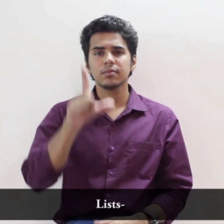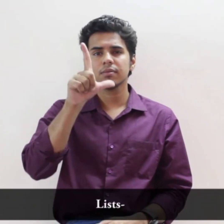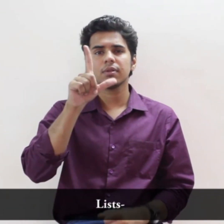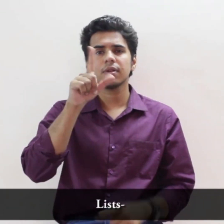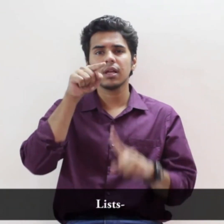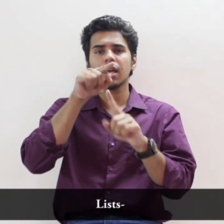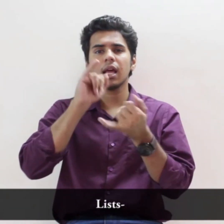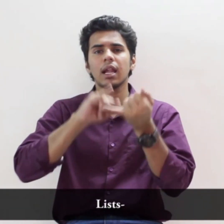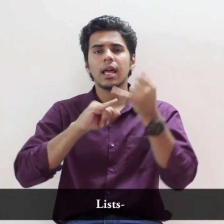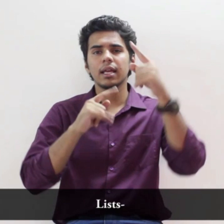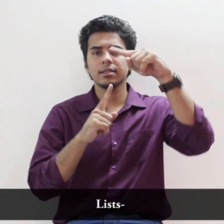List.